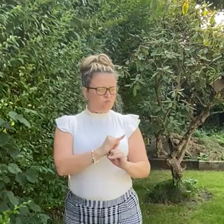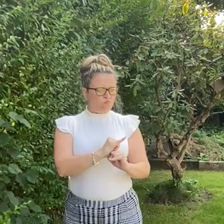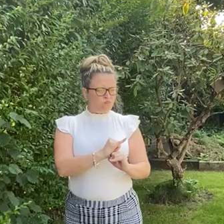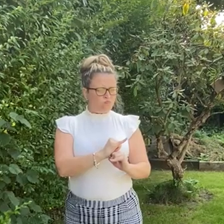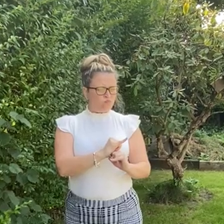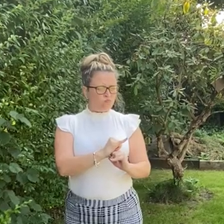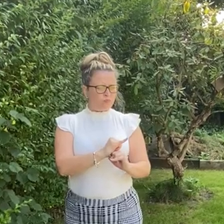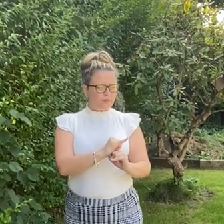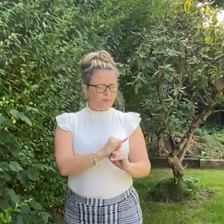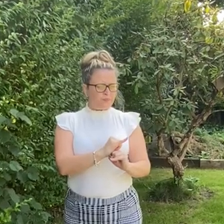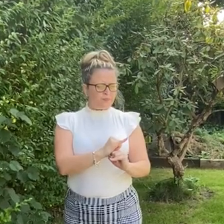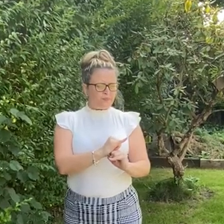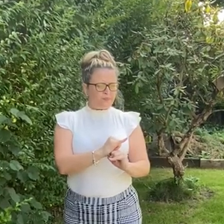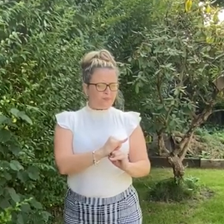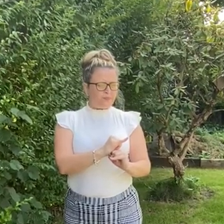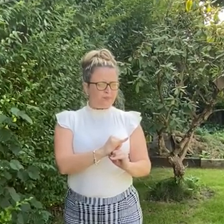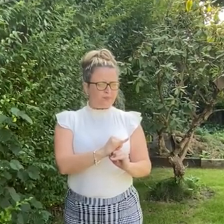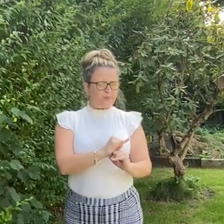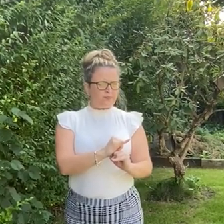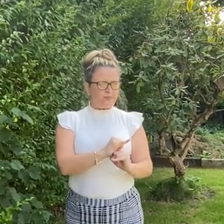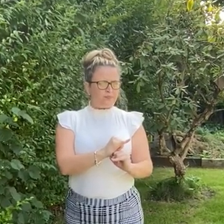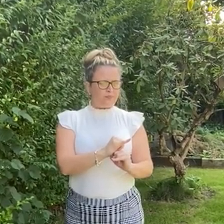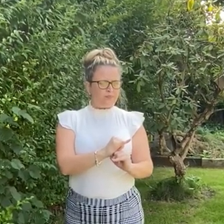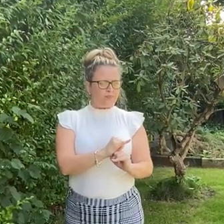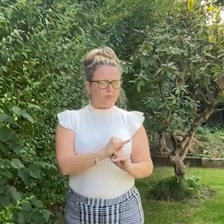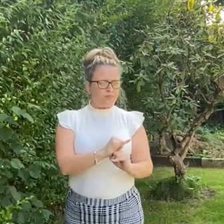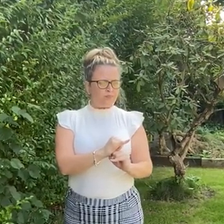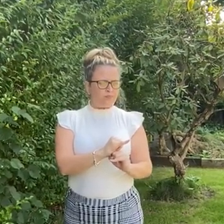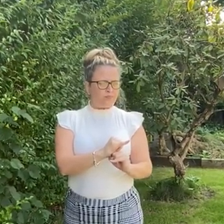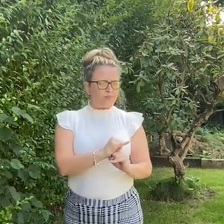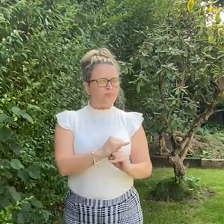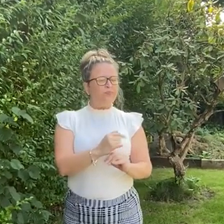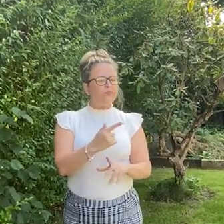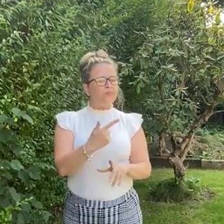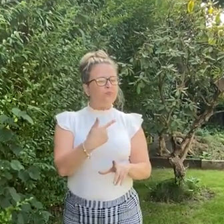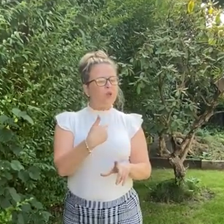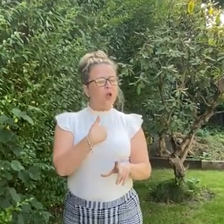And I'm planning to have witch and chips for my tea.